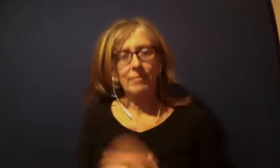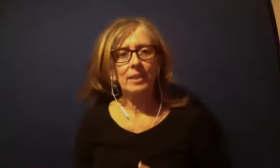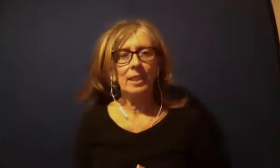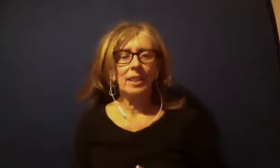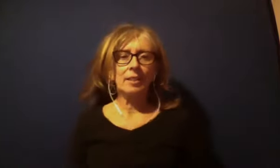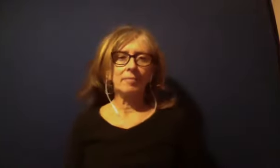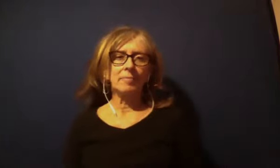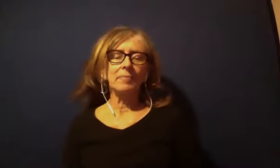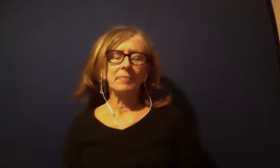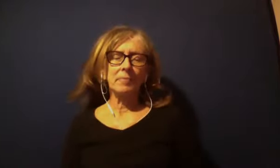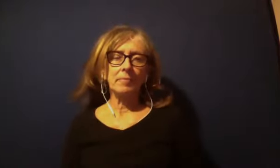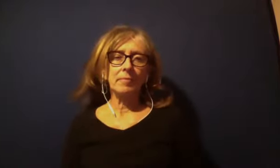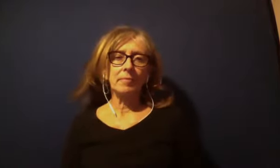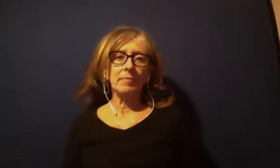go through a difficult experience,